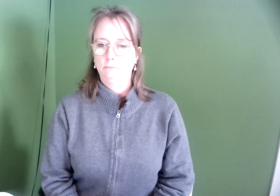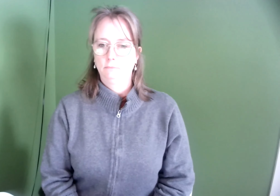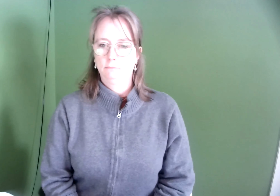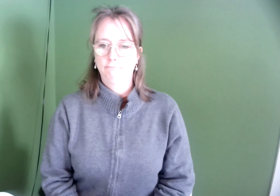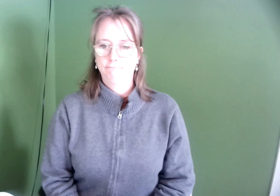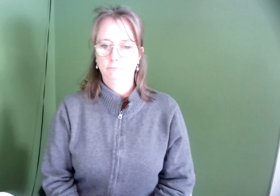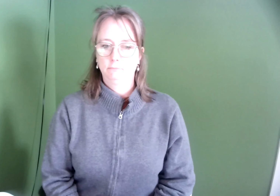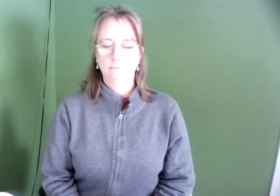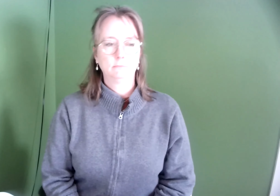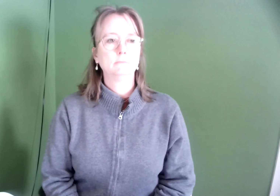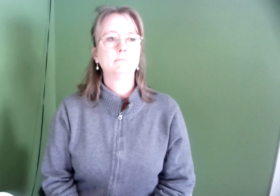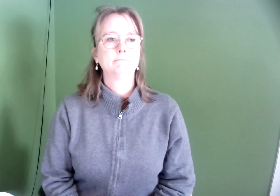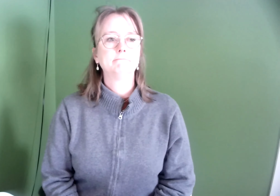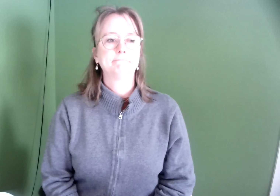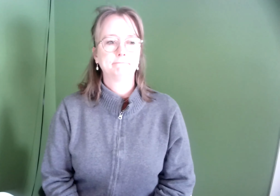diapositiva.